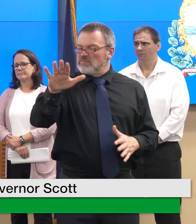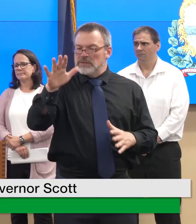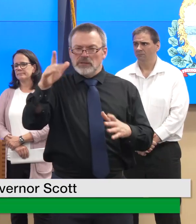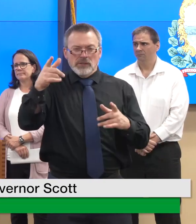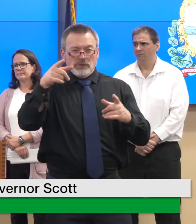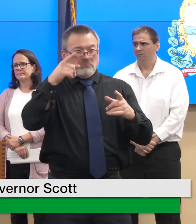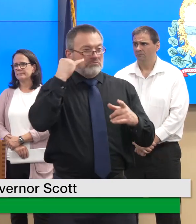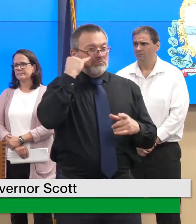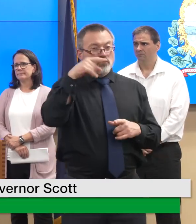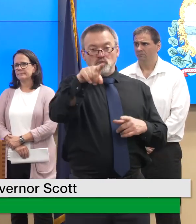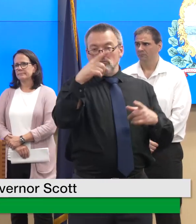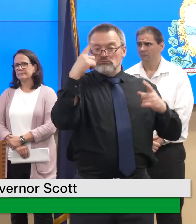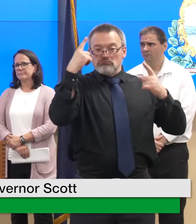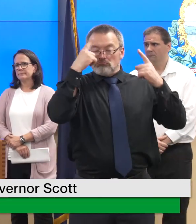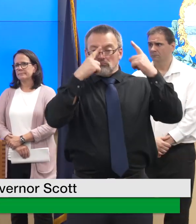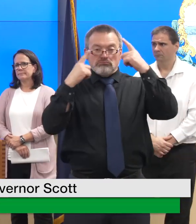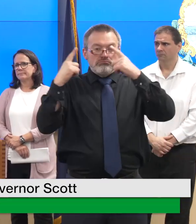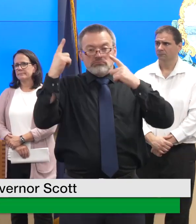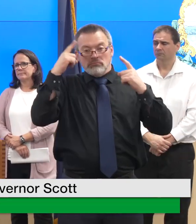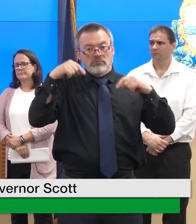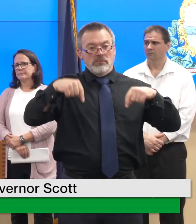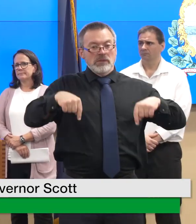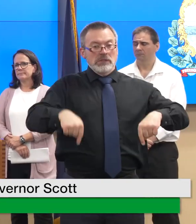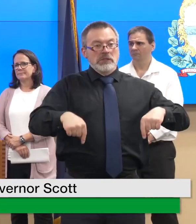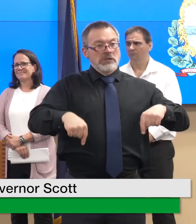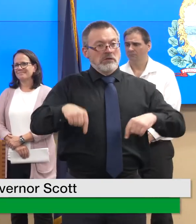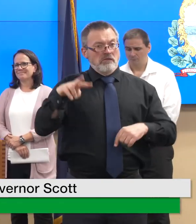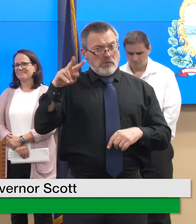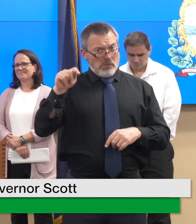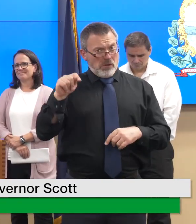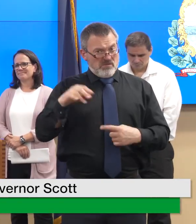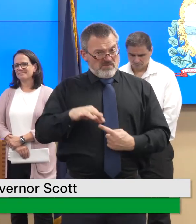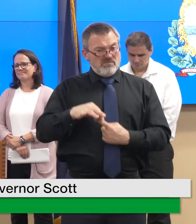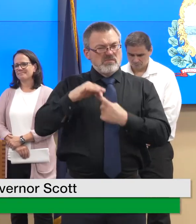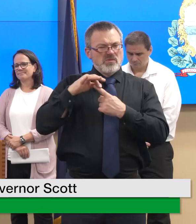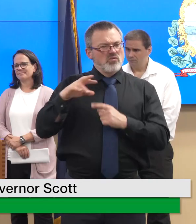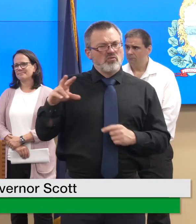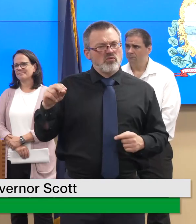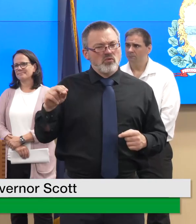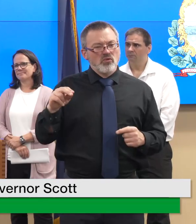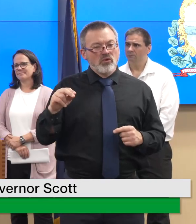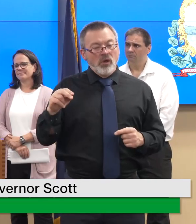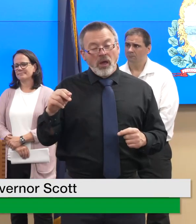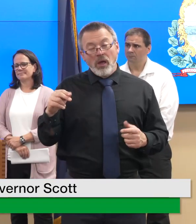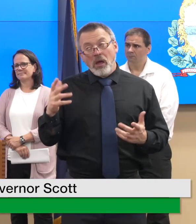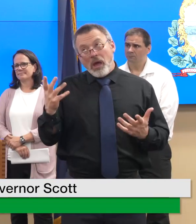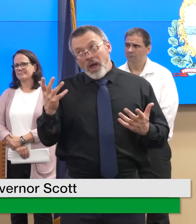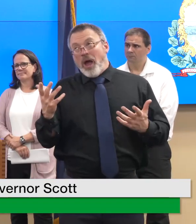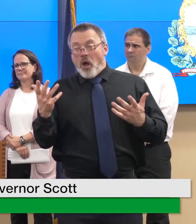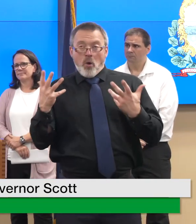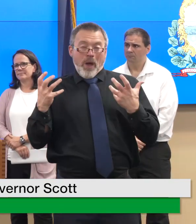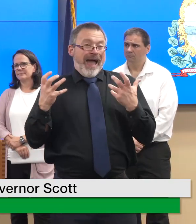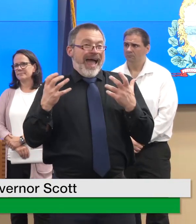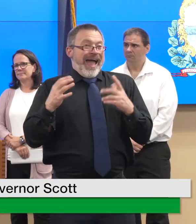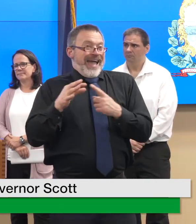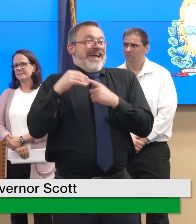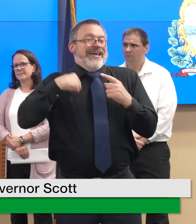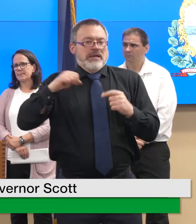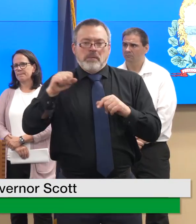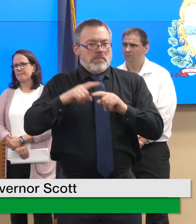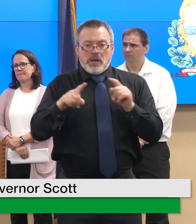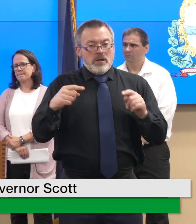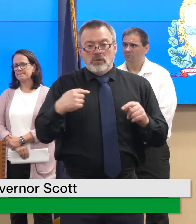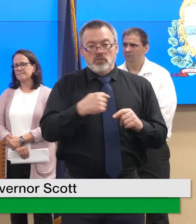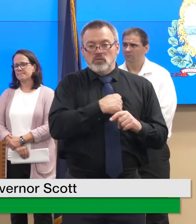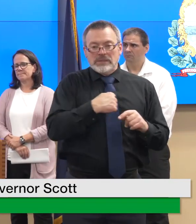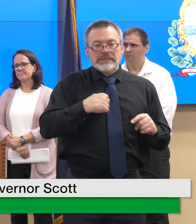we're probably not unique to other states, but I like to think we are at times, because we're always ready for an emergency in